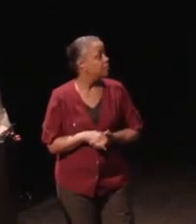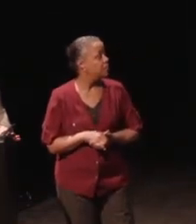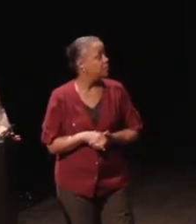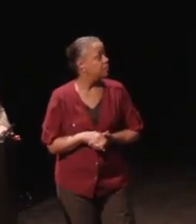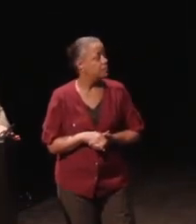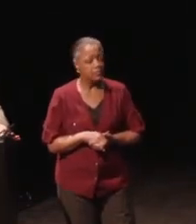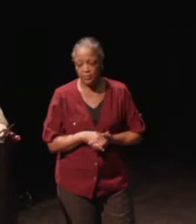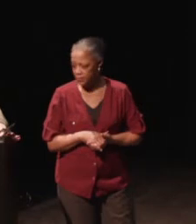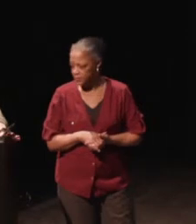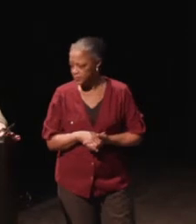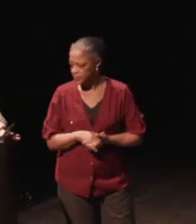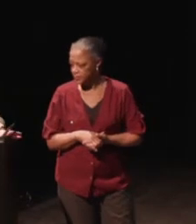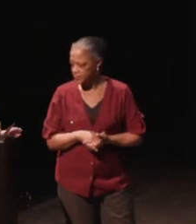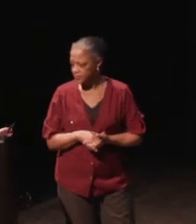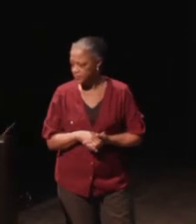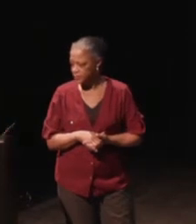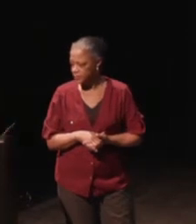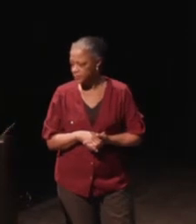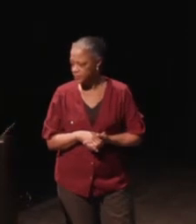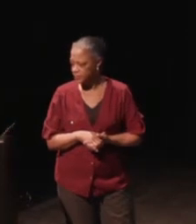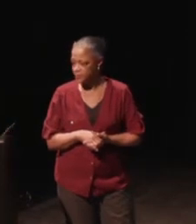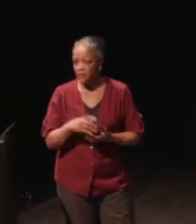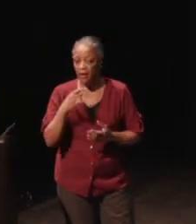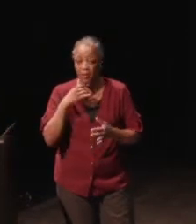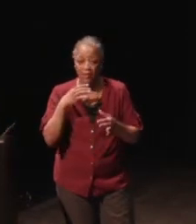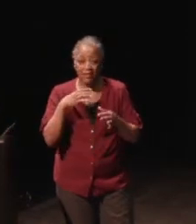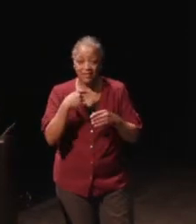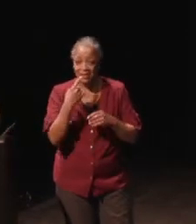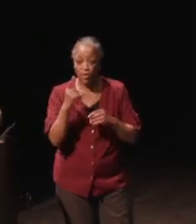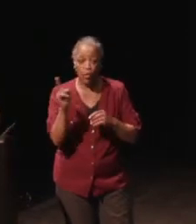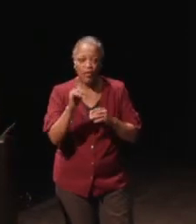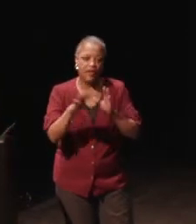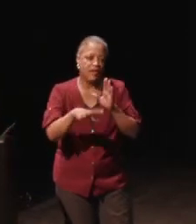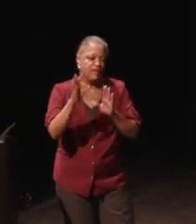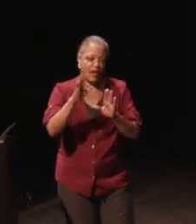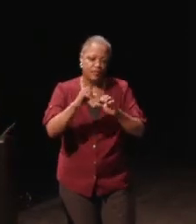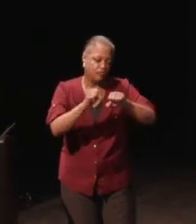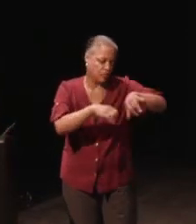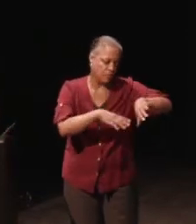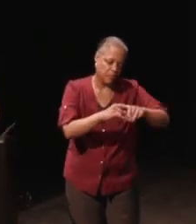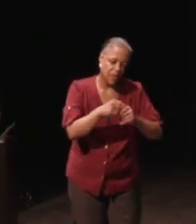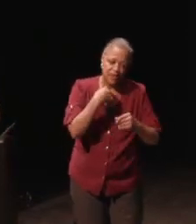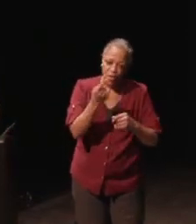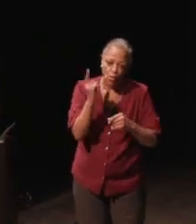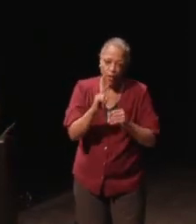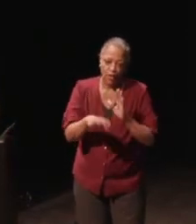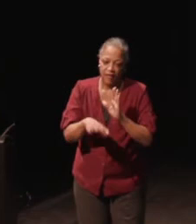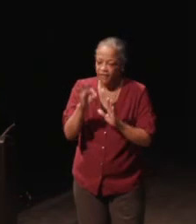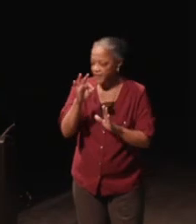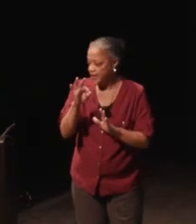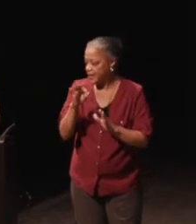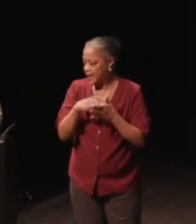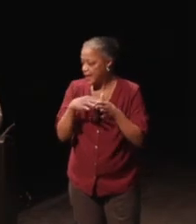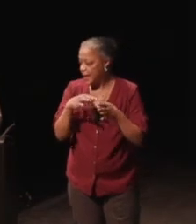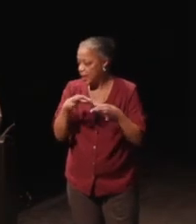Okay, well, I'm gonna tell you where you can find it for yourself, and I'm gonna describe it